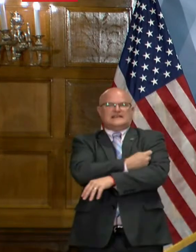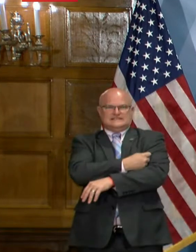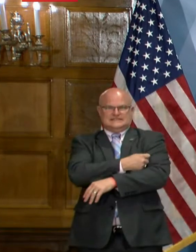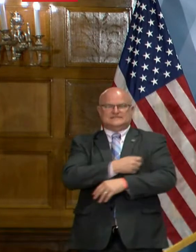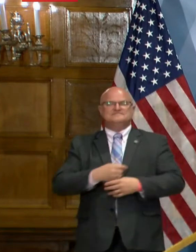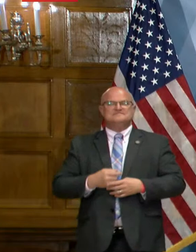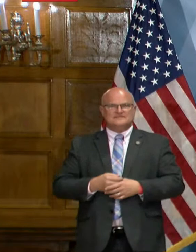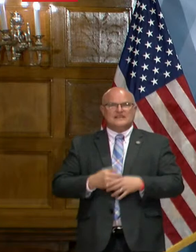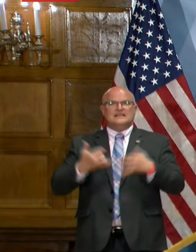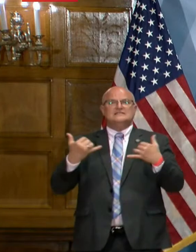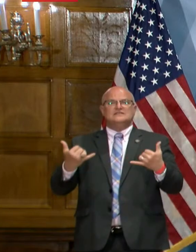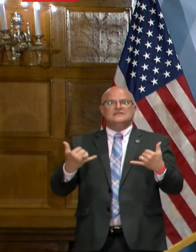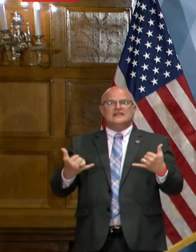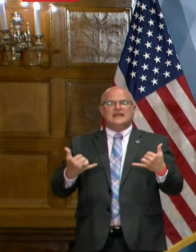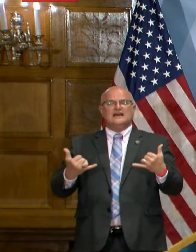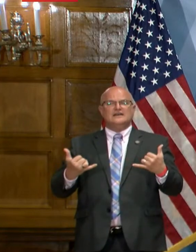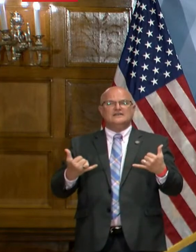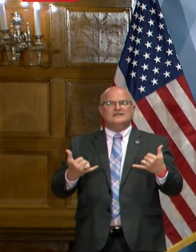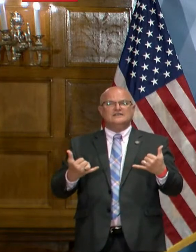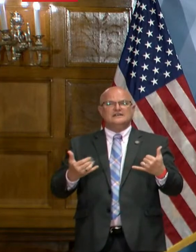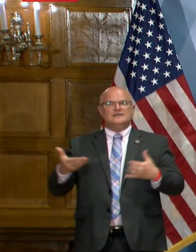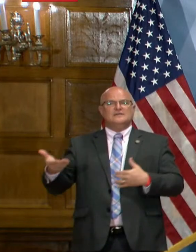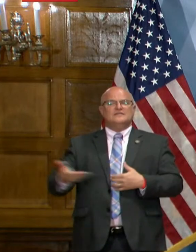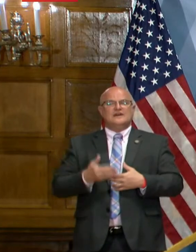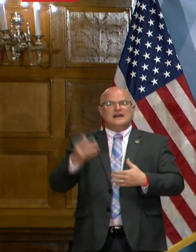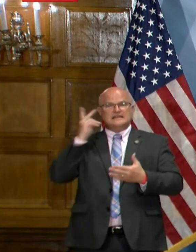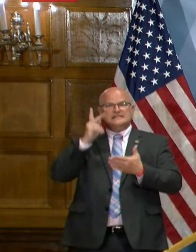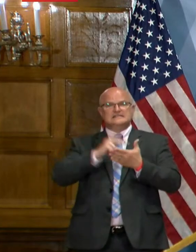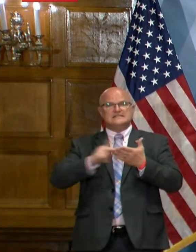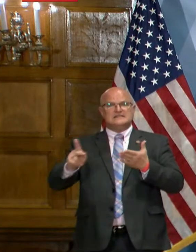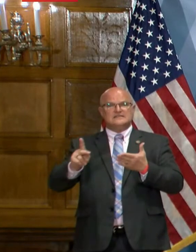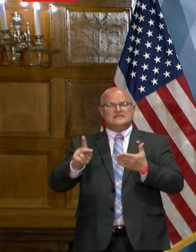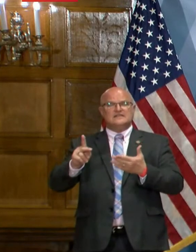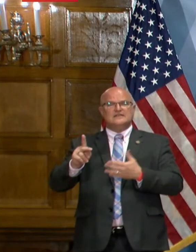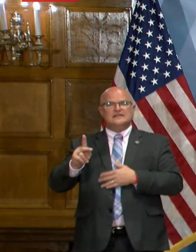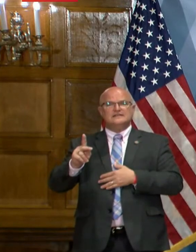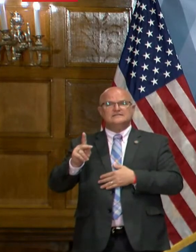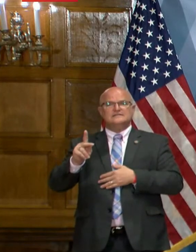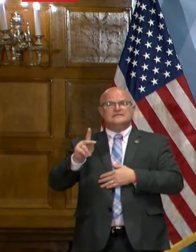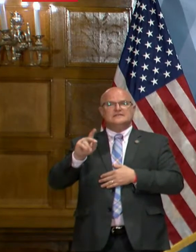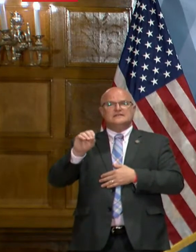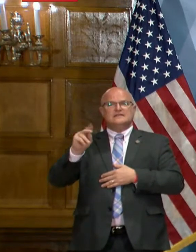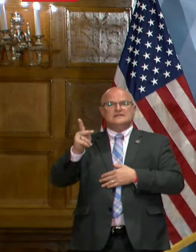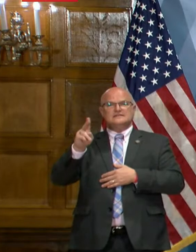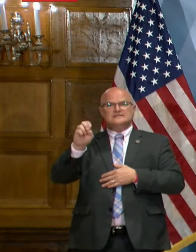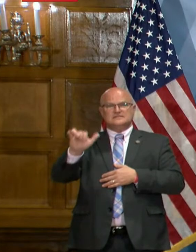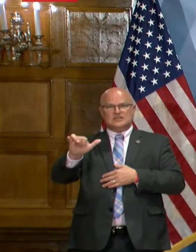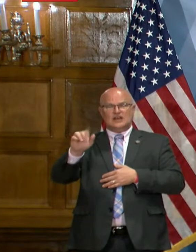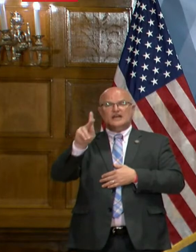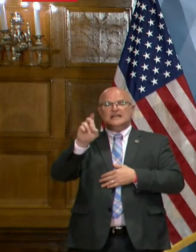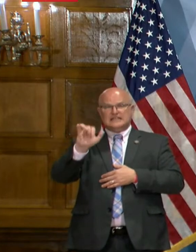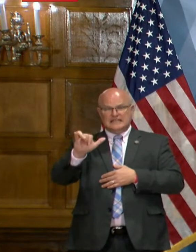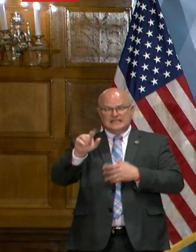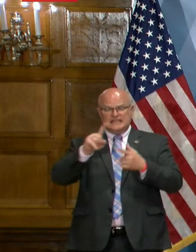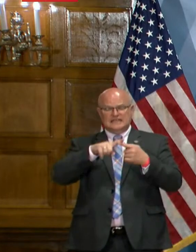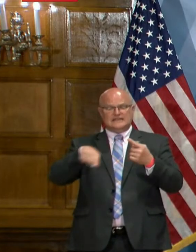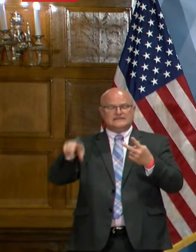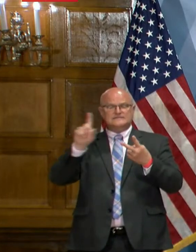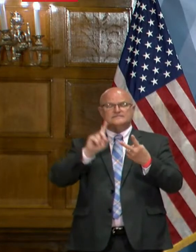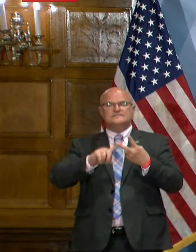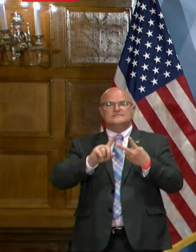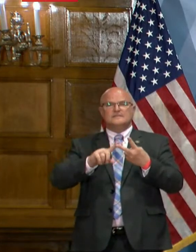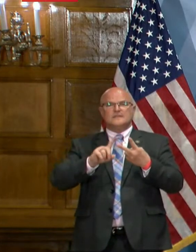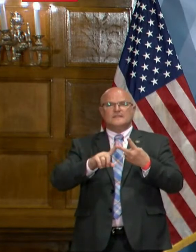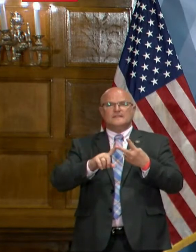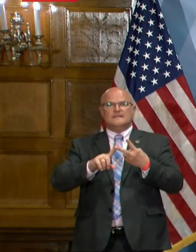vaccine. And with that, let me invite Secretary Johnny Key to come first, followed by,